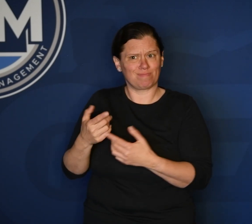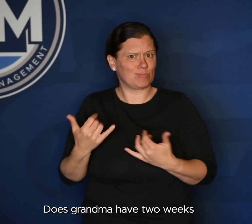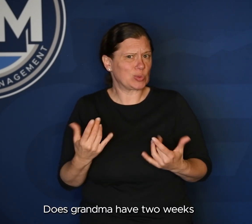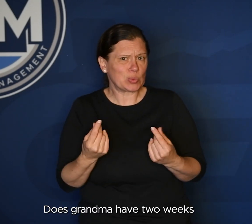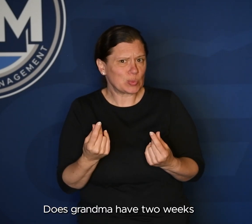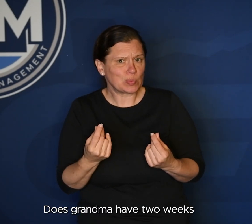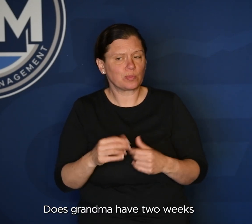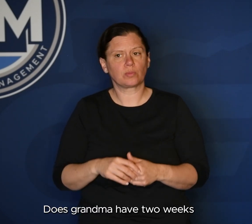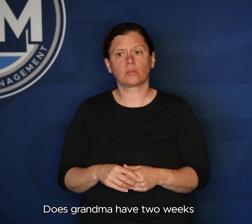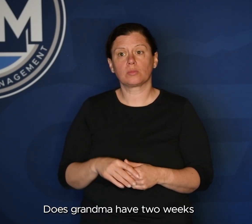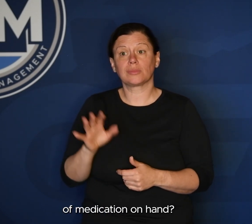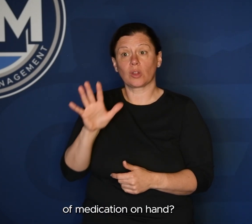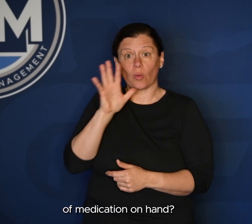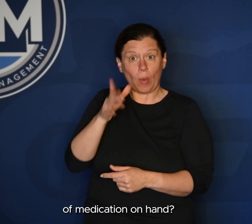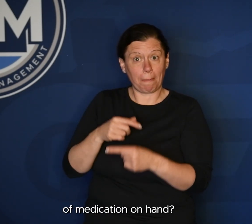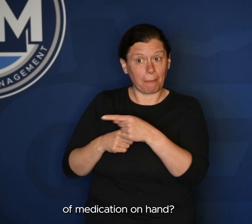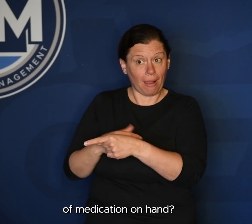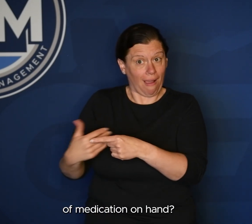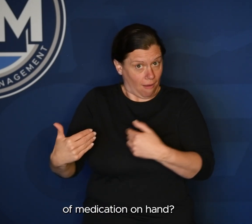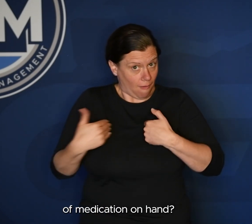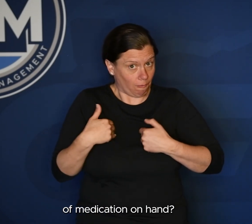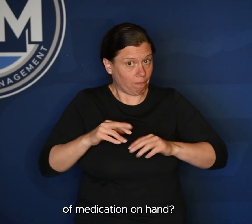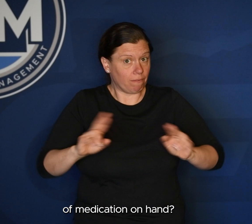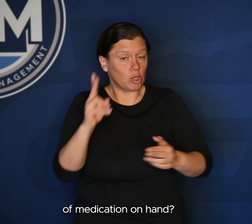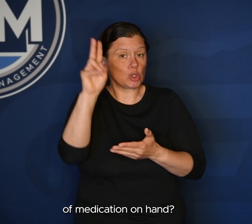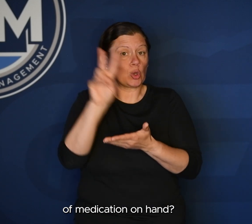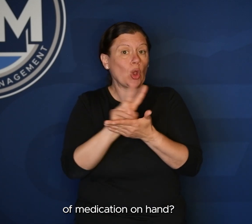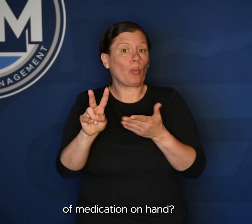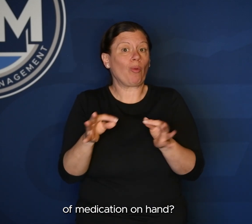Does Grandma have 2 weeks of medication on hand?